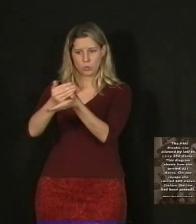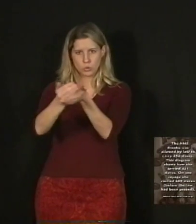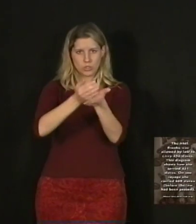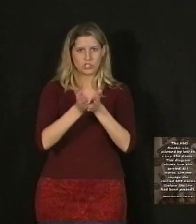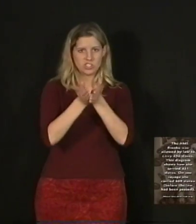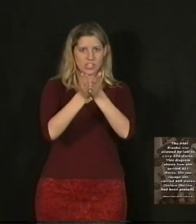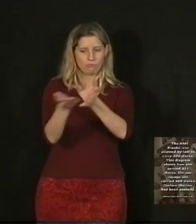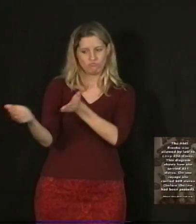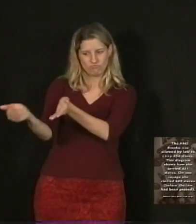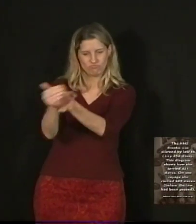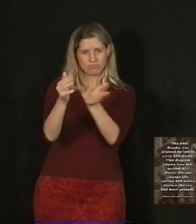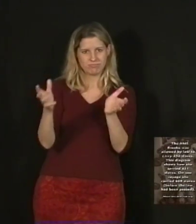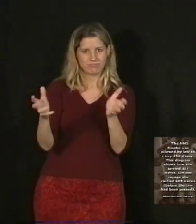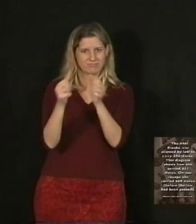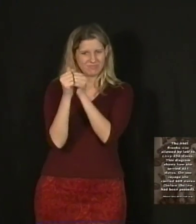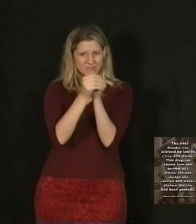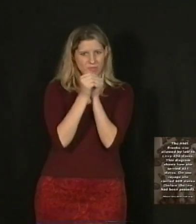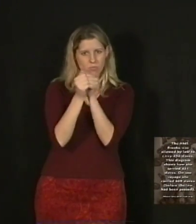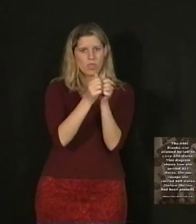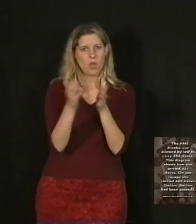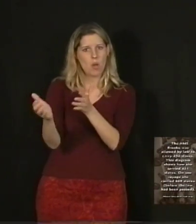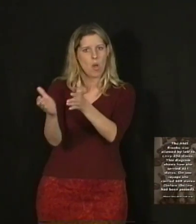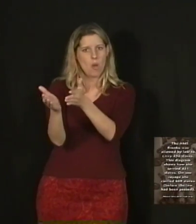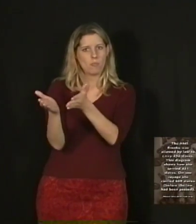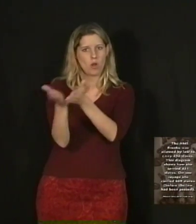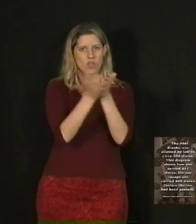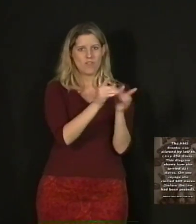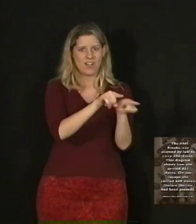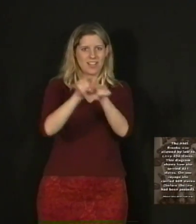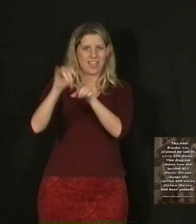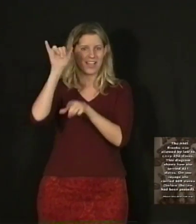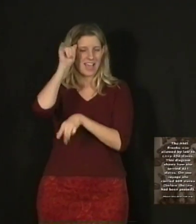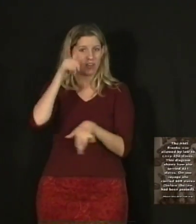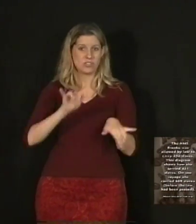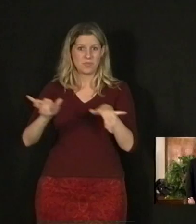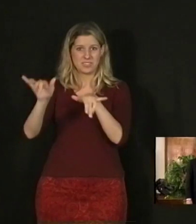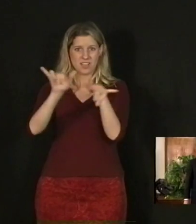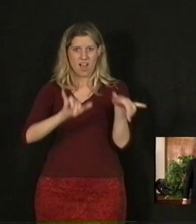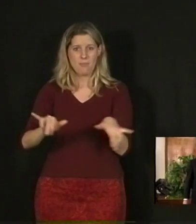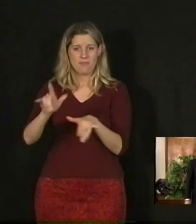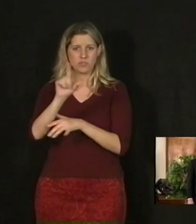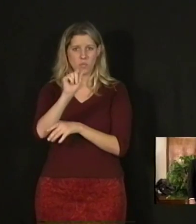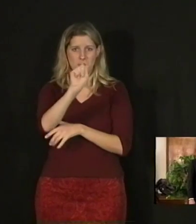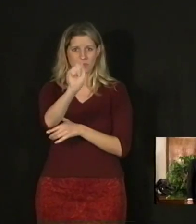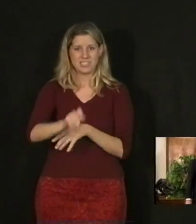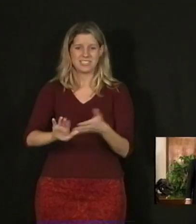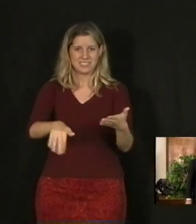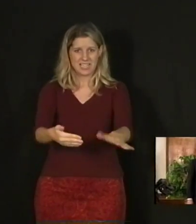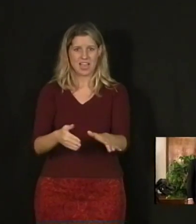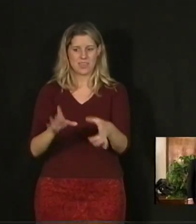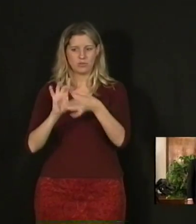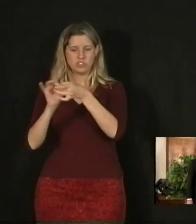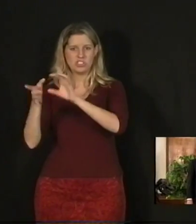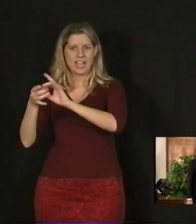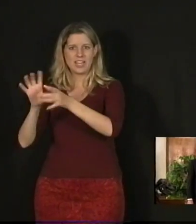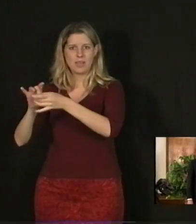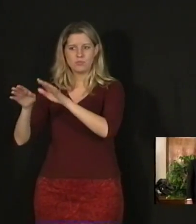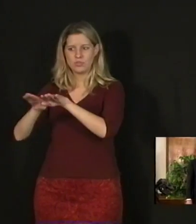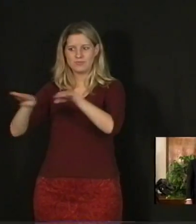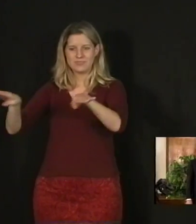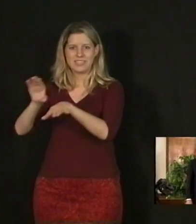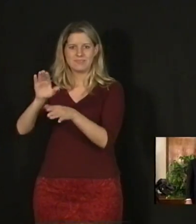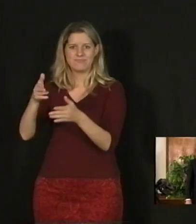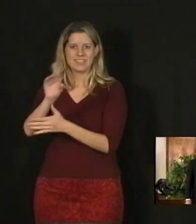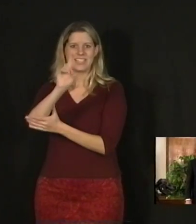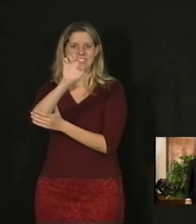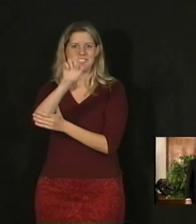for 20% of them to die. They would bring them on the ship and chain them to the deck, and that's where they stayed for 2 or 3 weeks. I mean, they ate, slept,